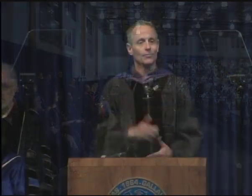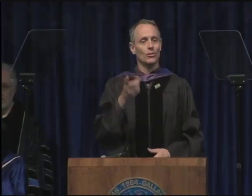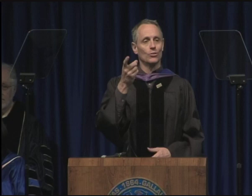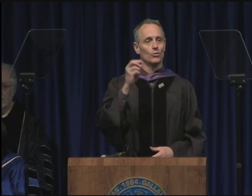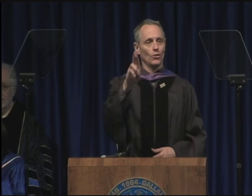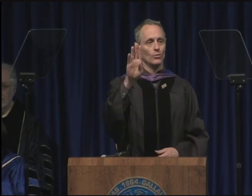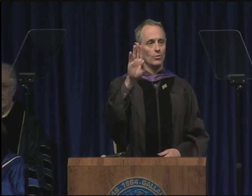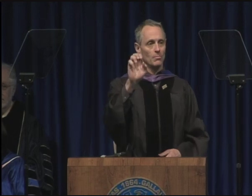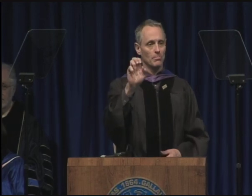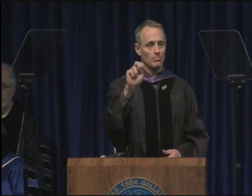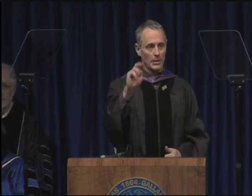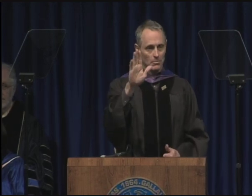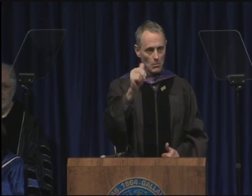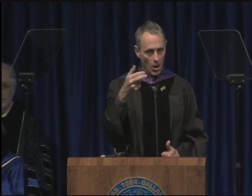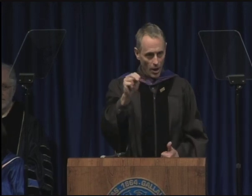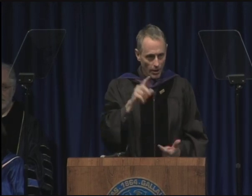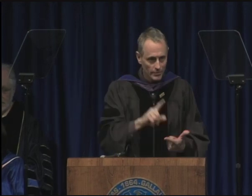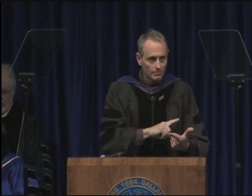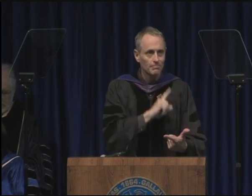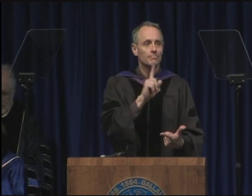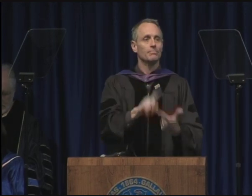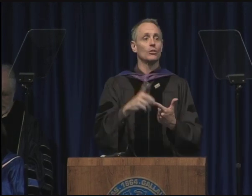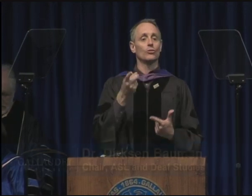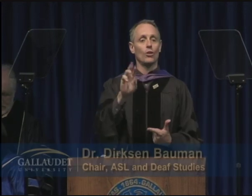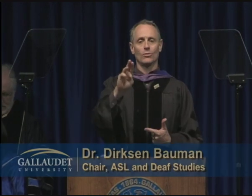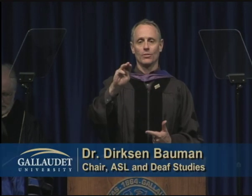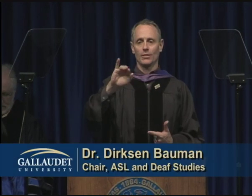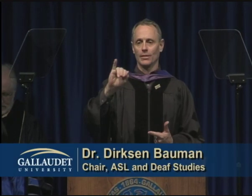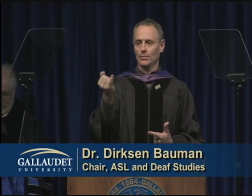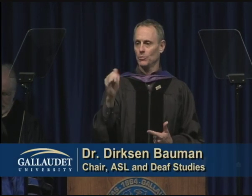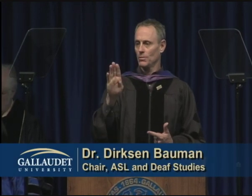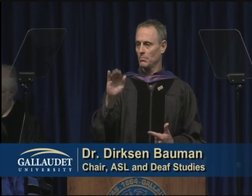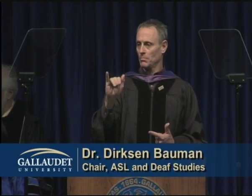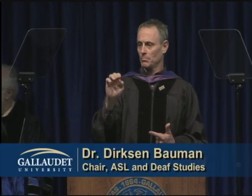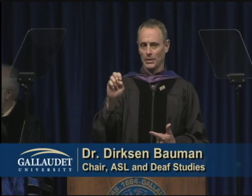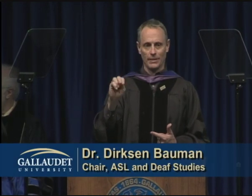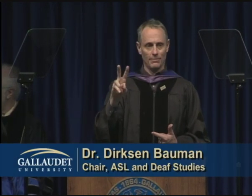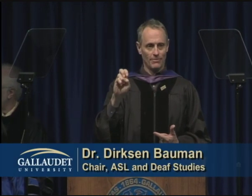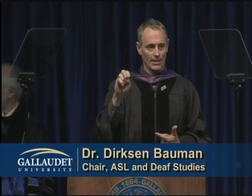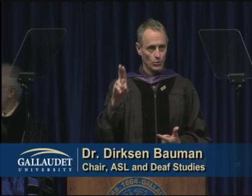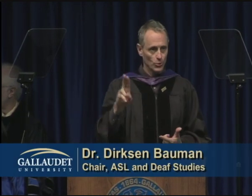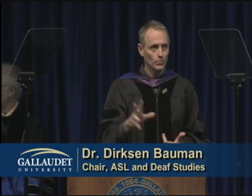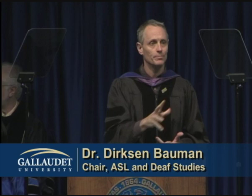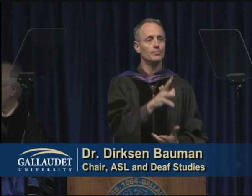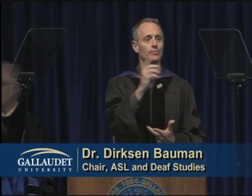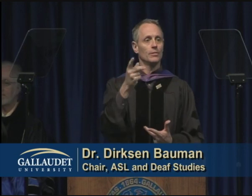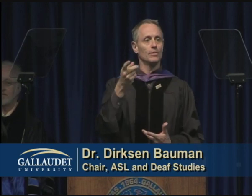Hello, everyone. Will Dr. Ben Bain, Dr. M.J. Bienvenu,